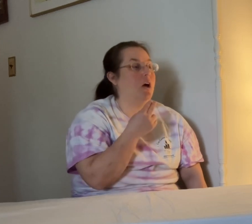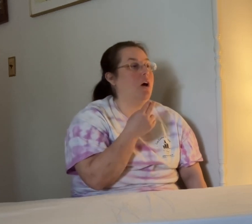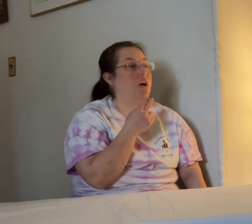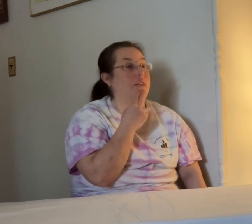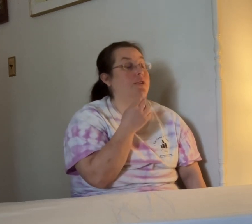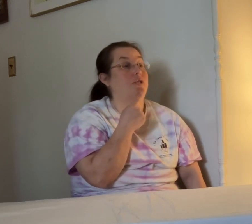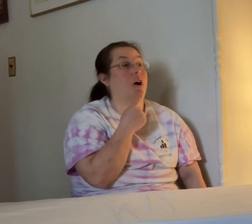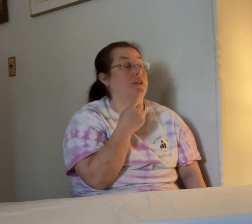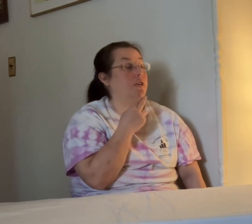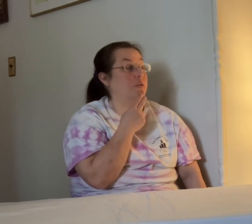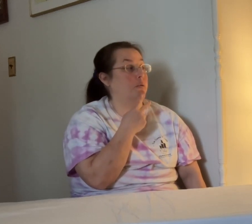The document.